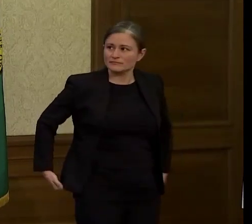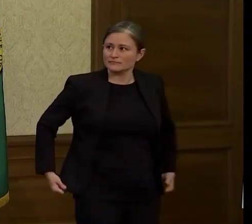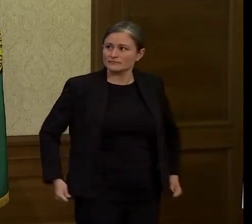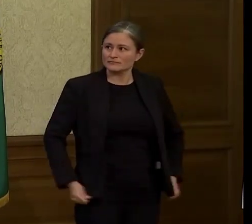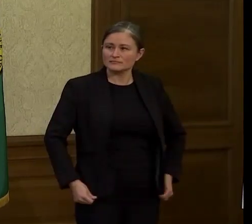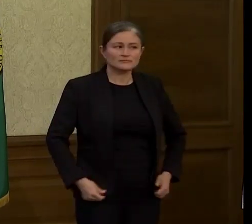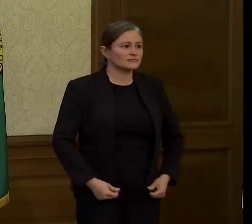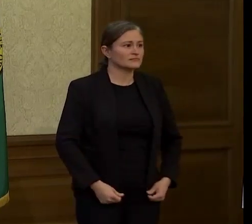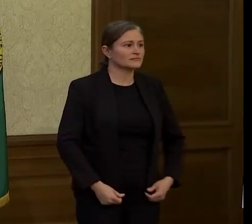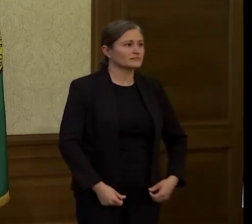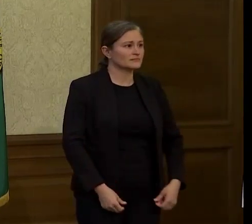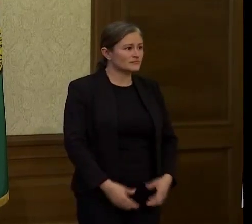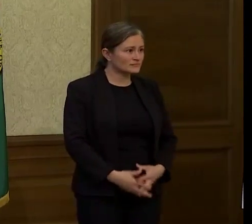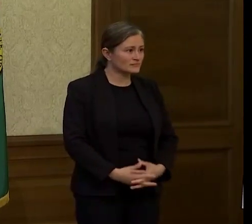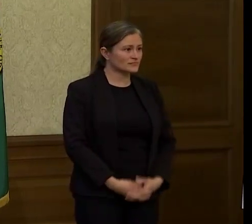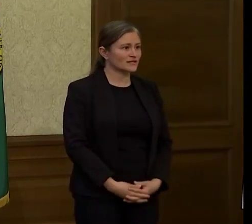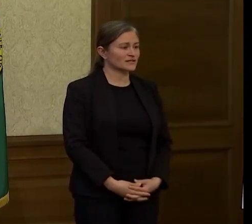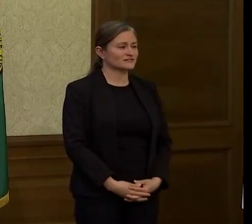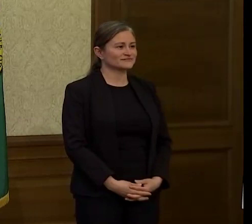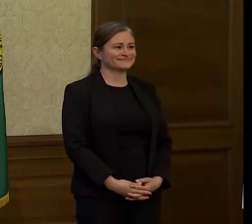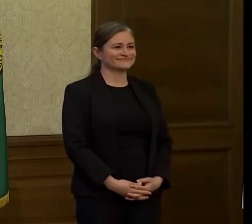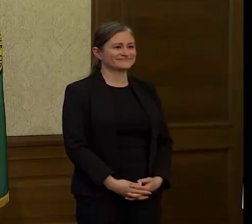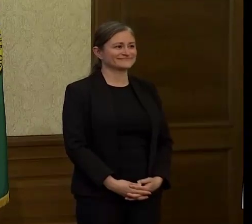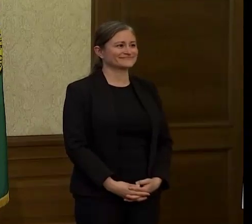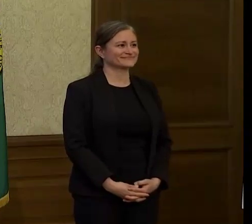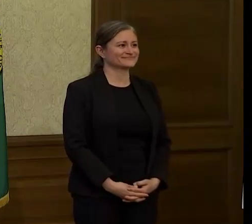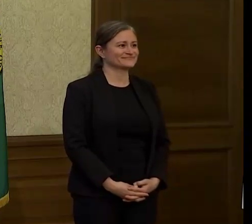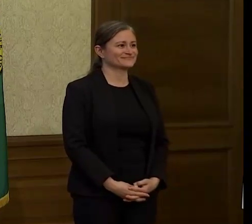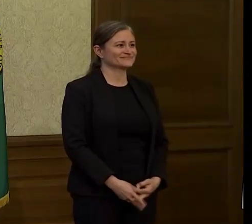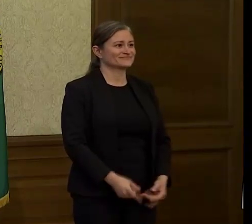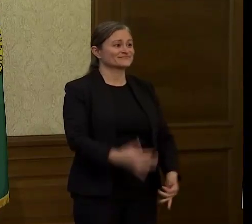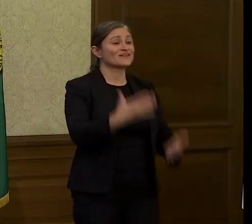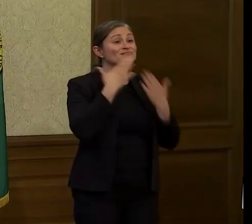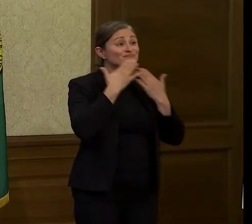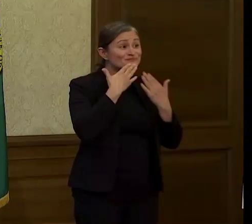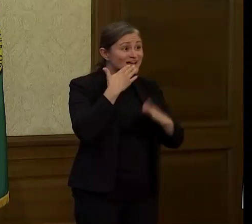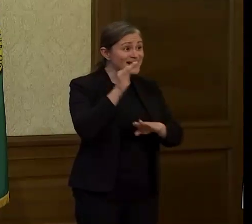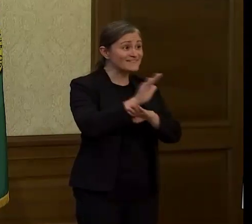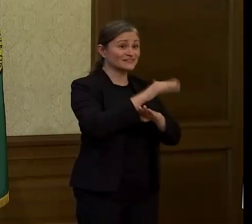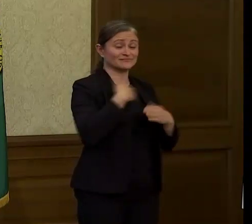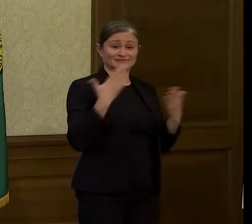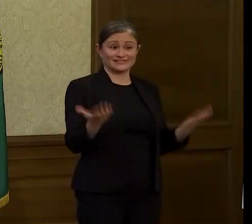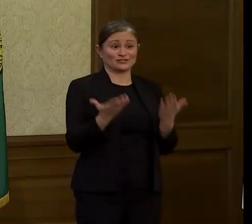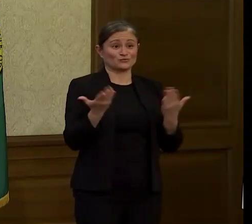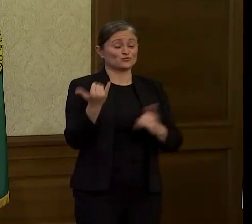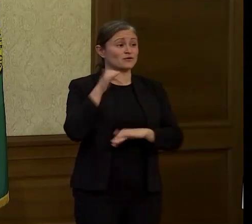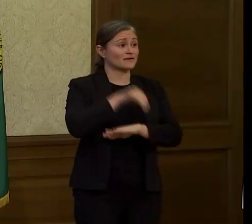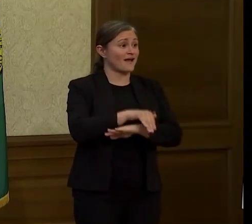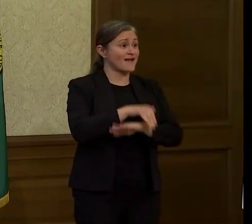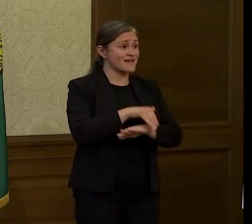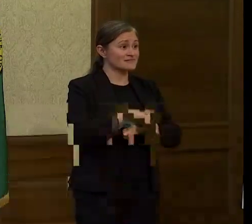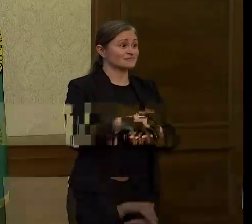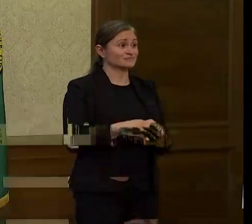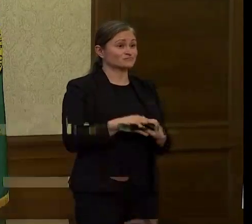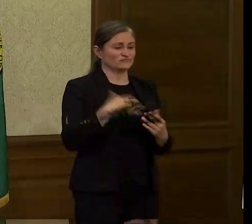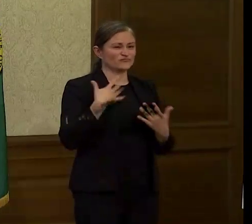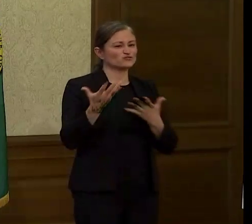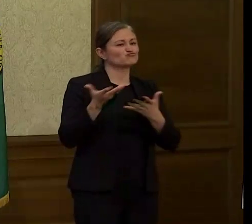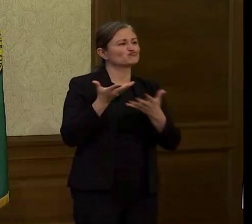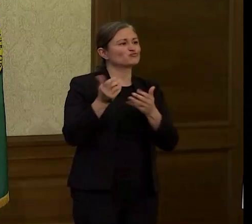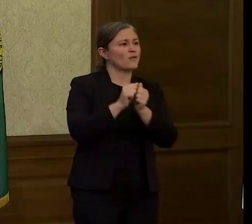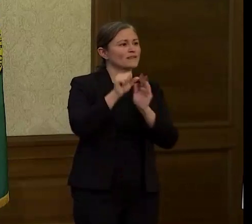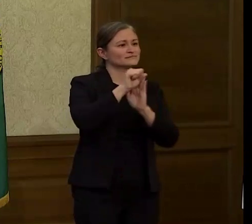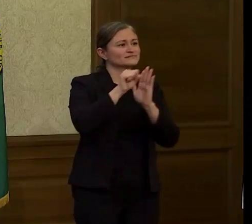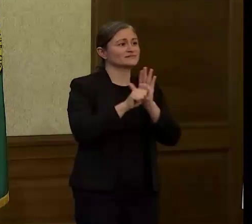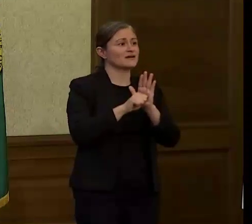Are we ready, Tara? We are, yes, go ahead. Thank you. Good evening. I'm here tonight to talk to our state about our